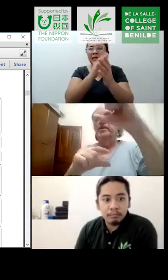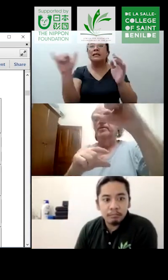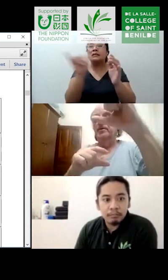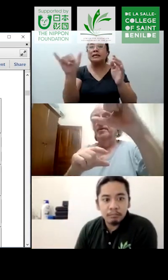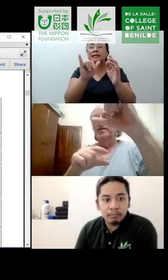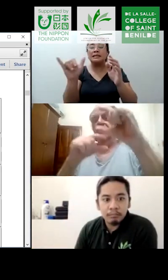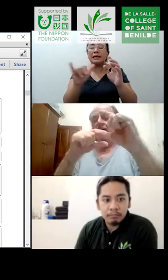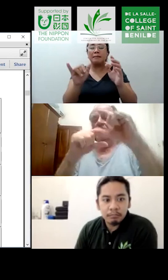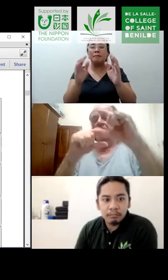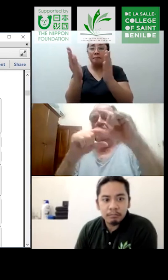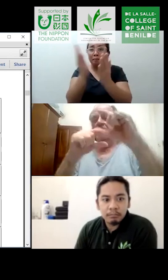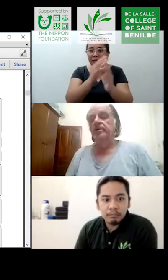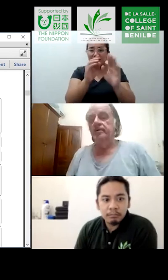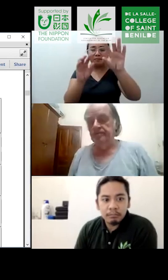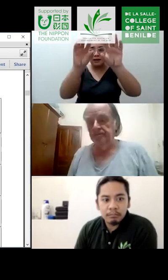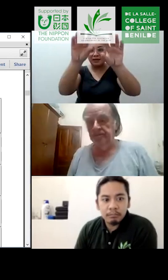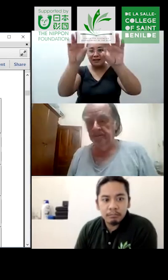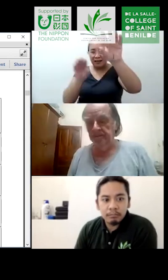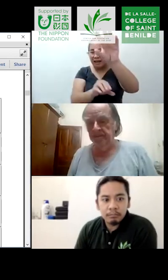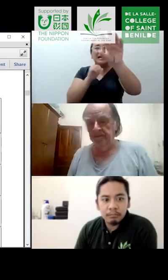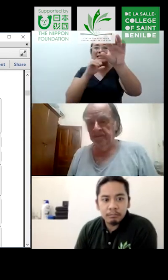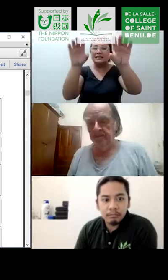be under, but separate.